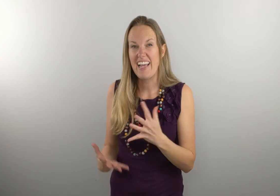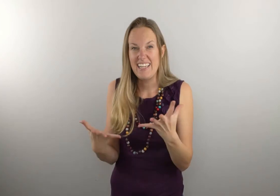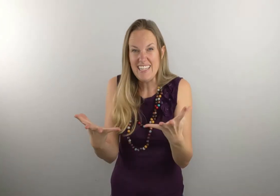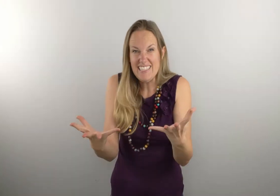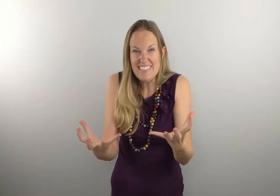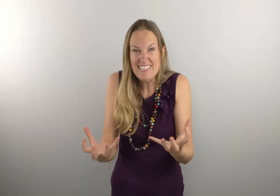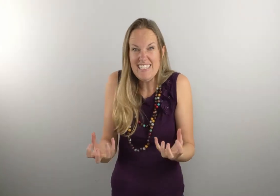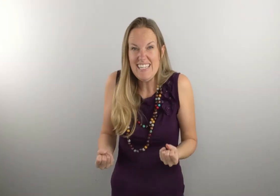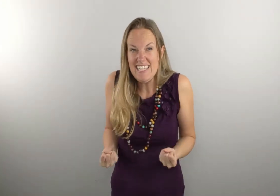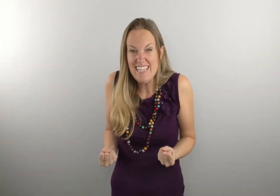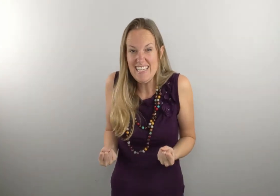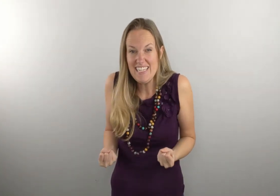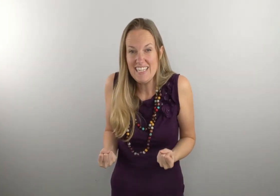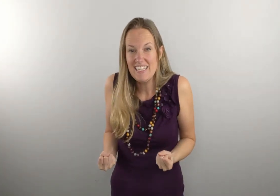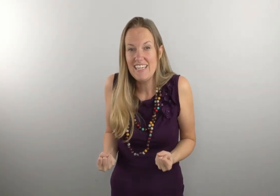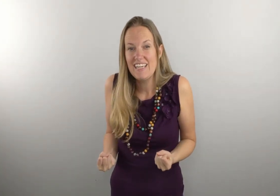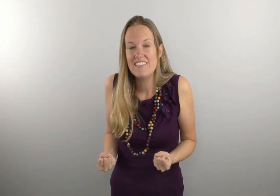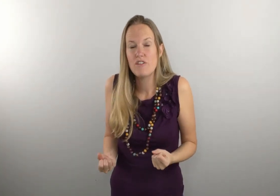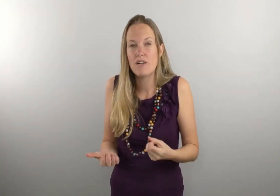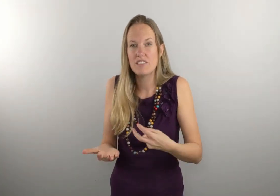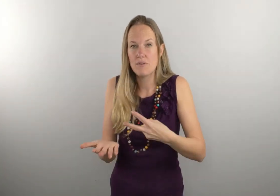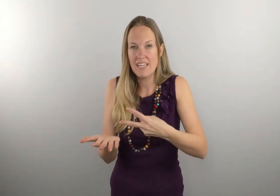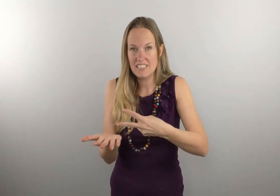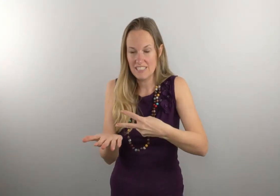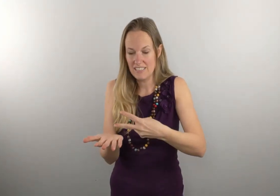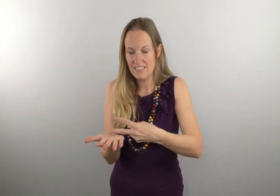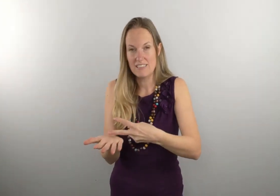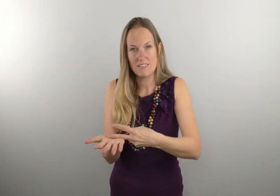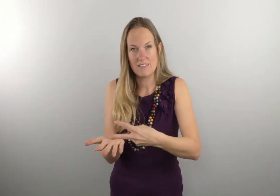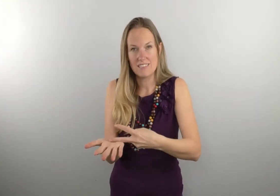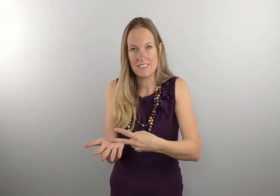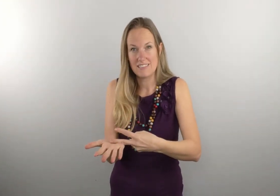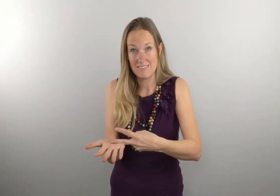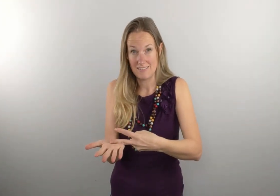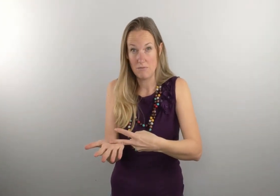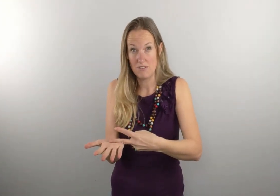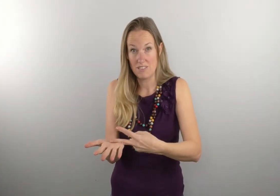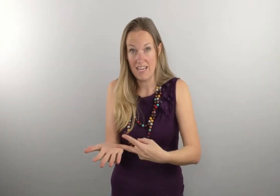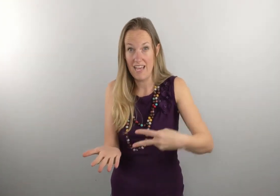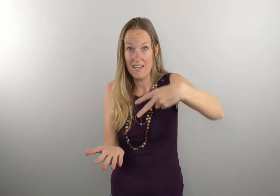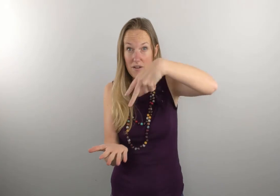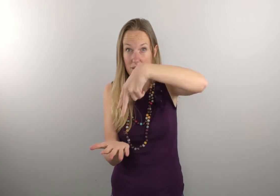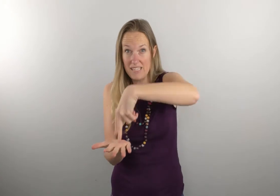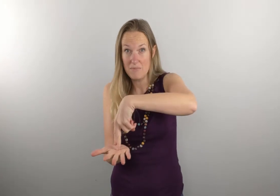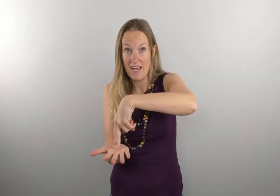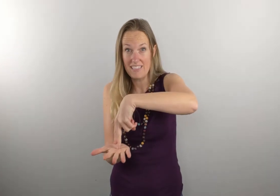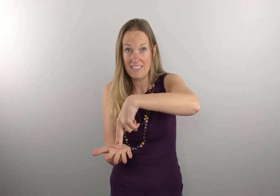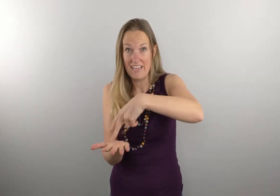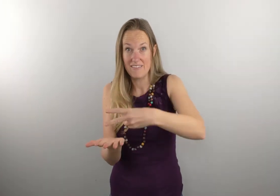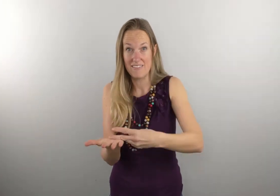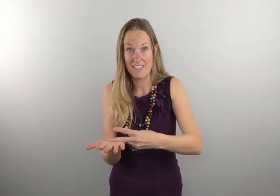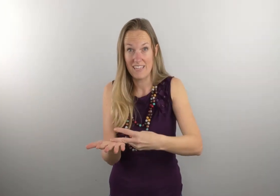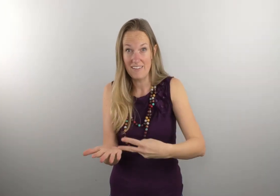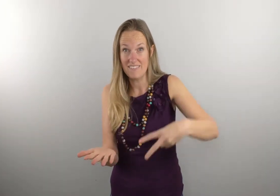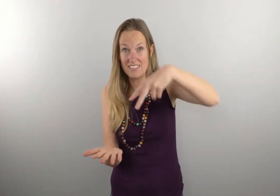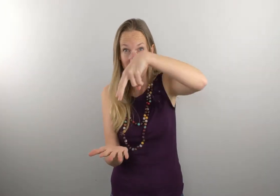I need, and then resurrection, so it's someone who's dead and bringing them back to life, okay,